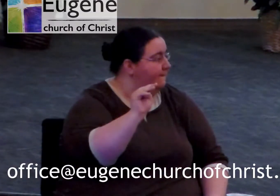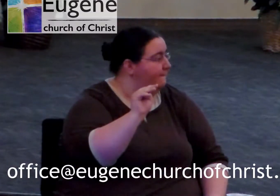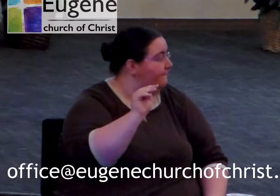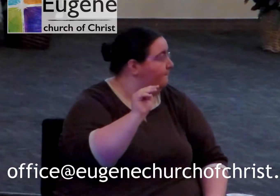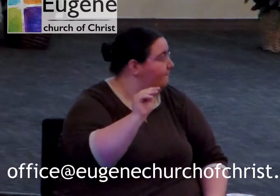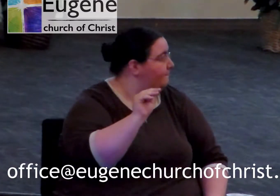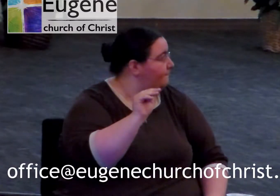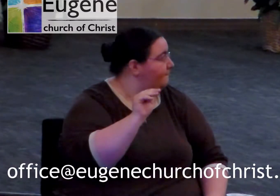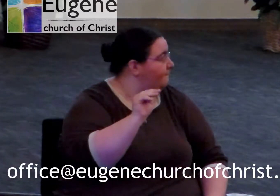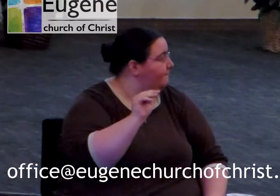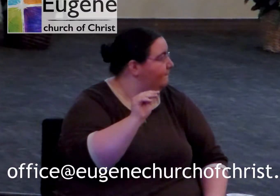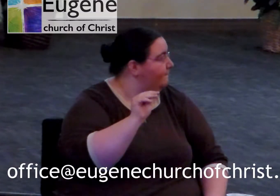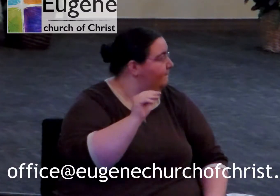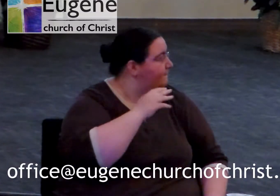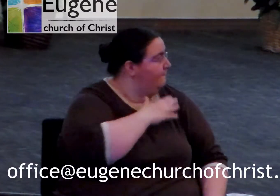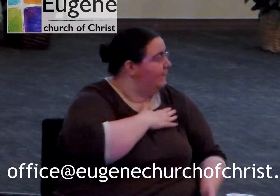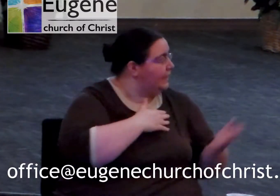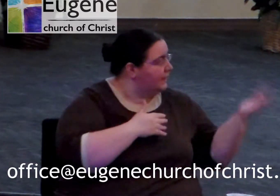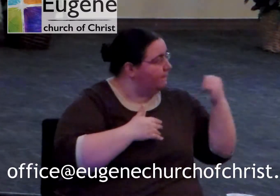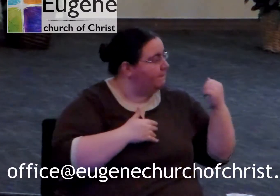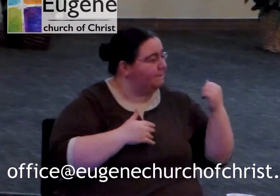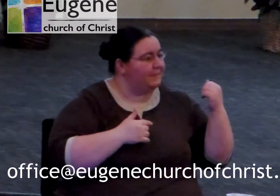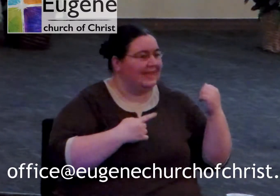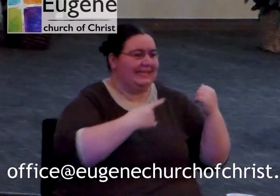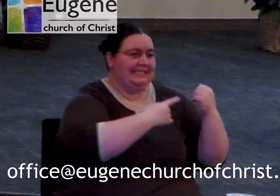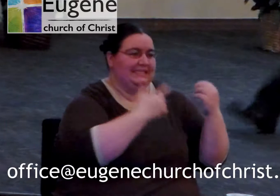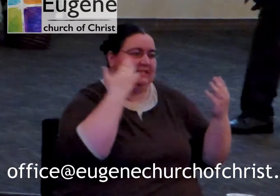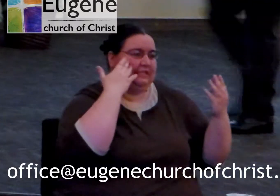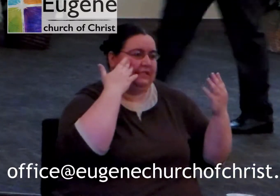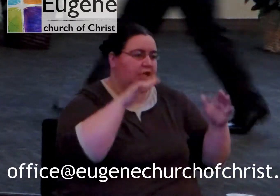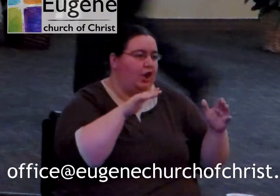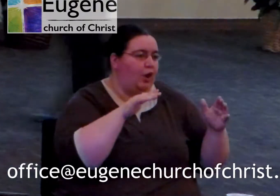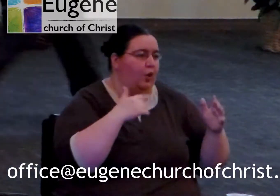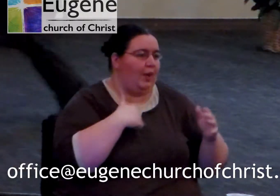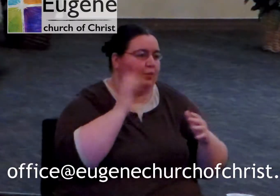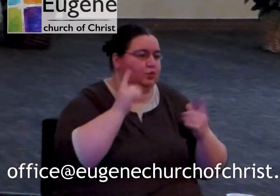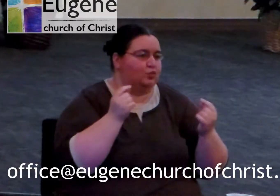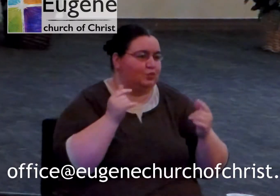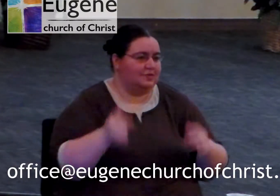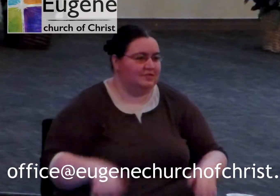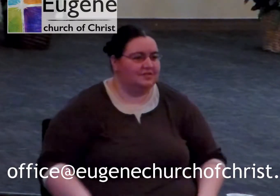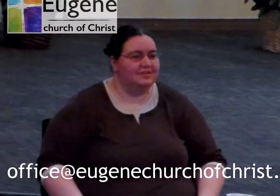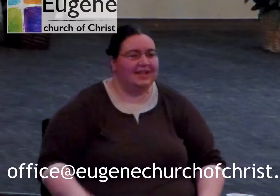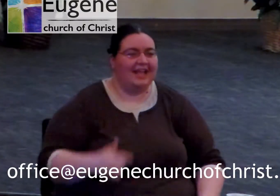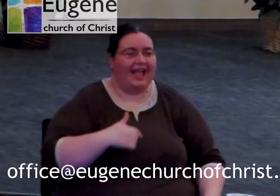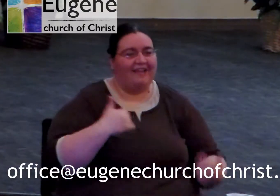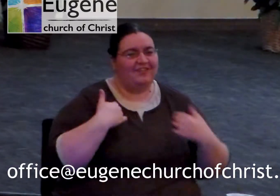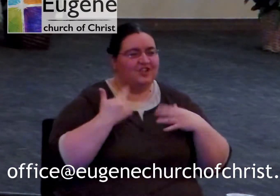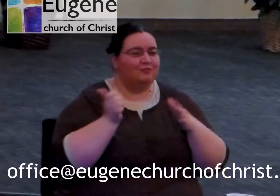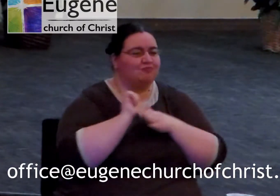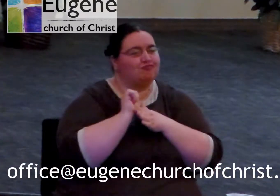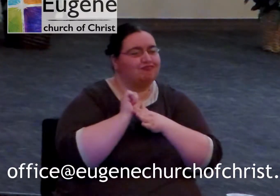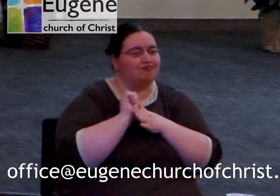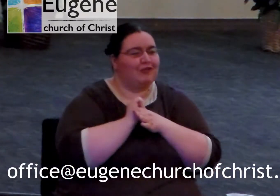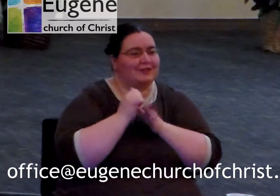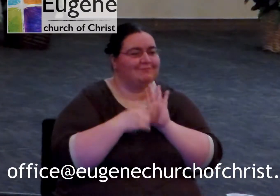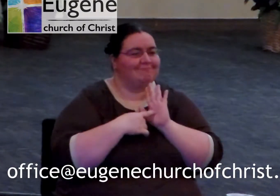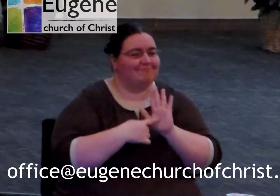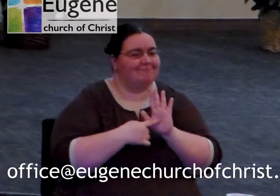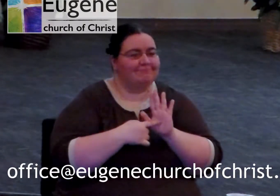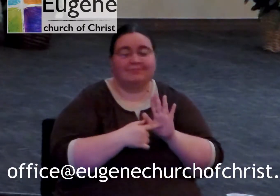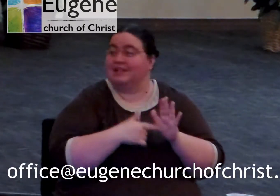know I was going to do this, so I've just got a little exercise I'd like for us to do. I have a tray of mouse traps